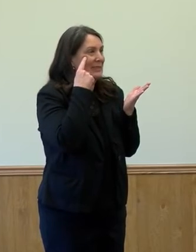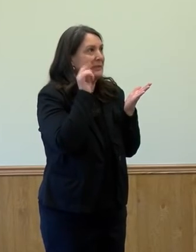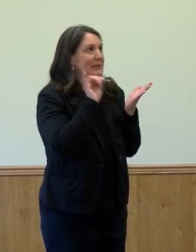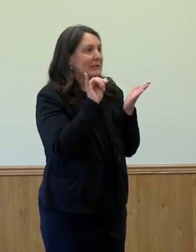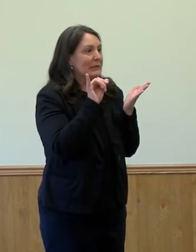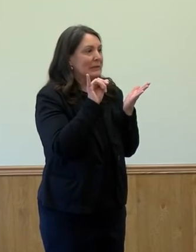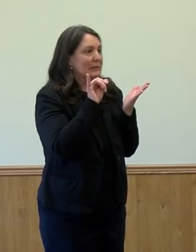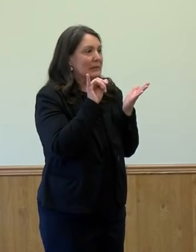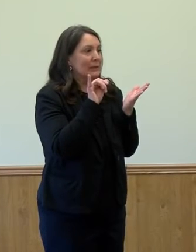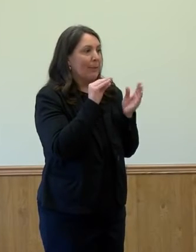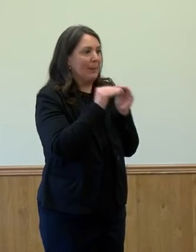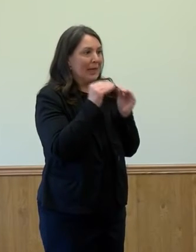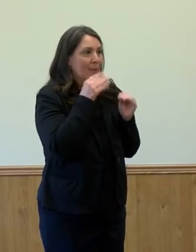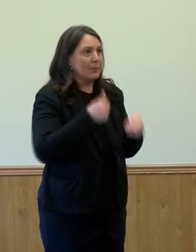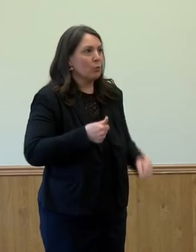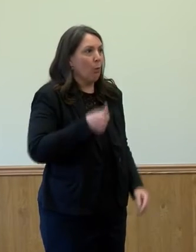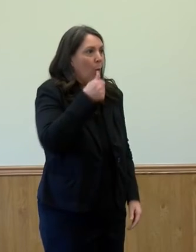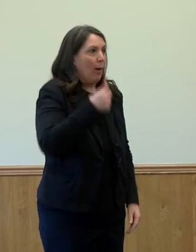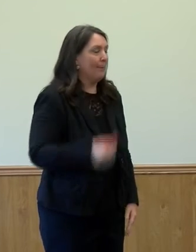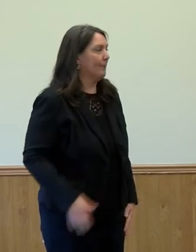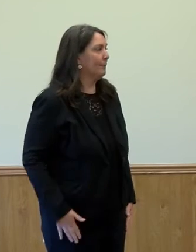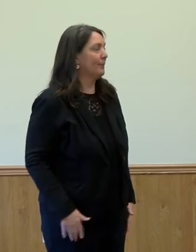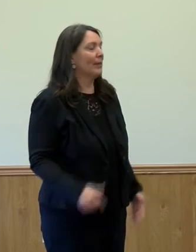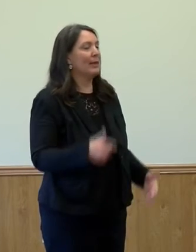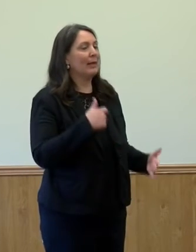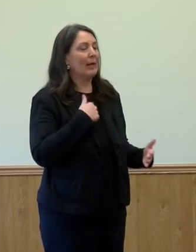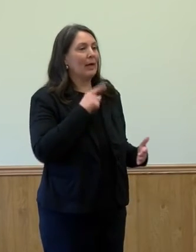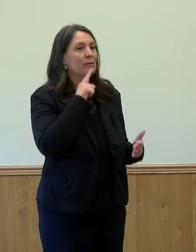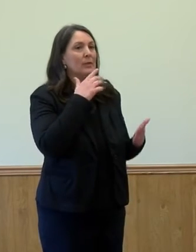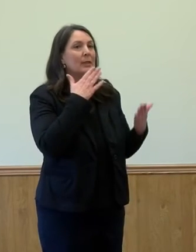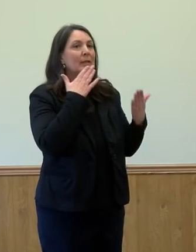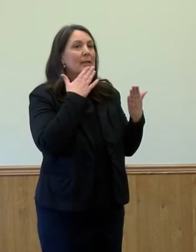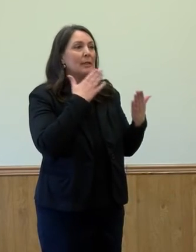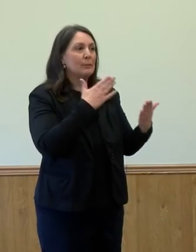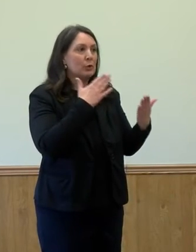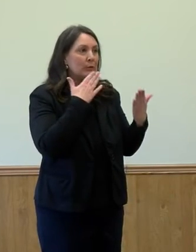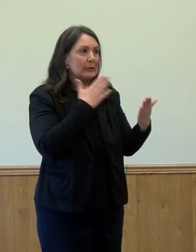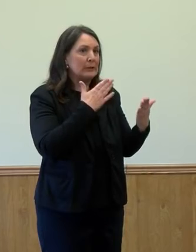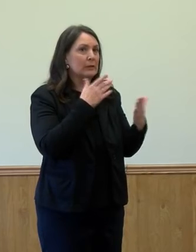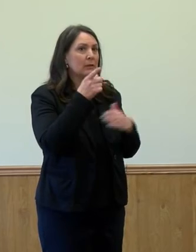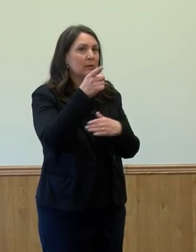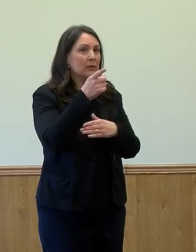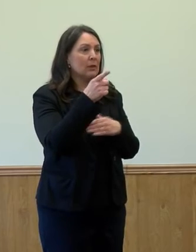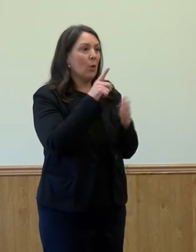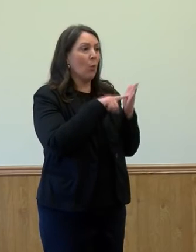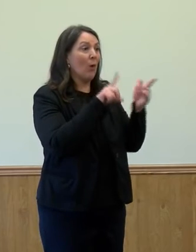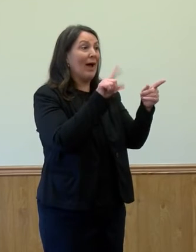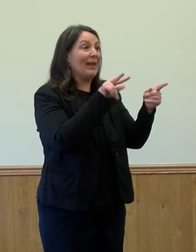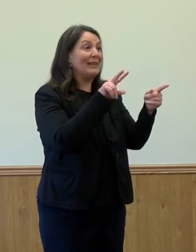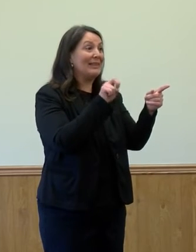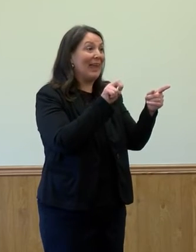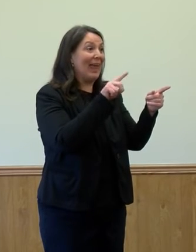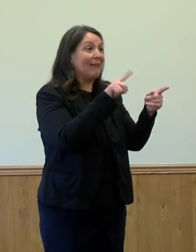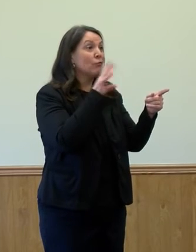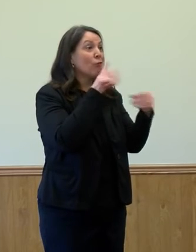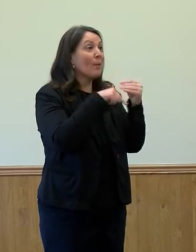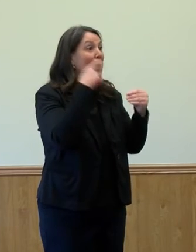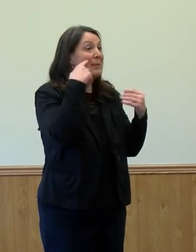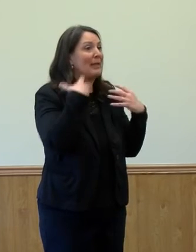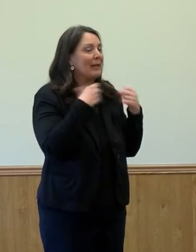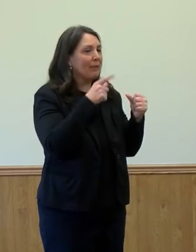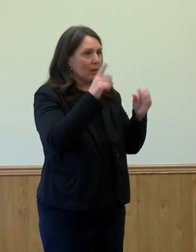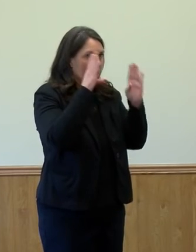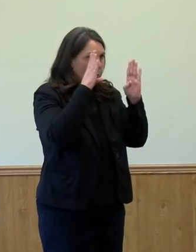cases. You know, I appreciate what Dave Mingus communicated about taking that awareness. You know, I